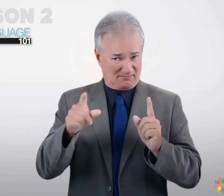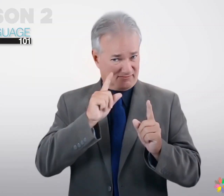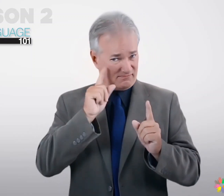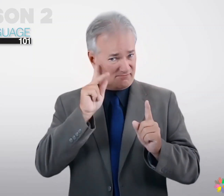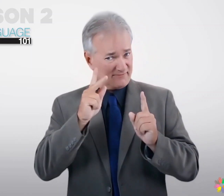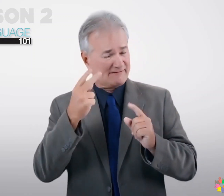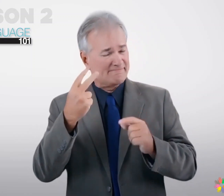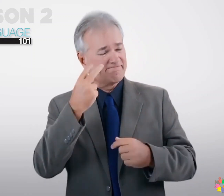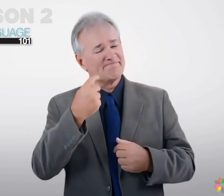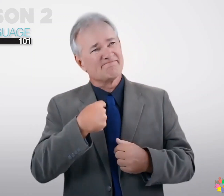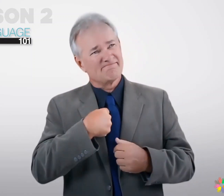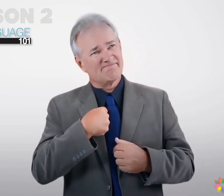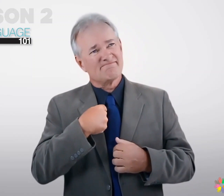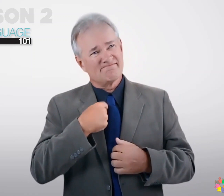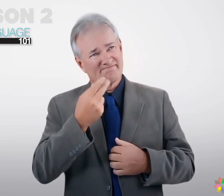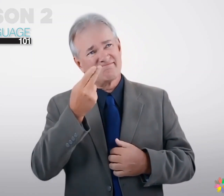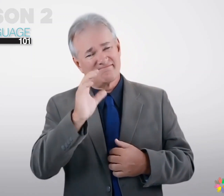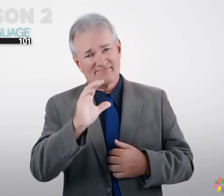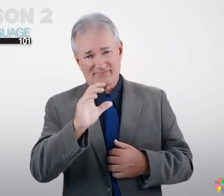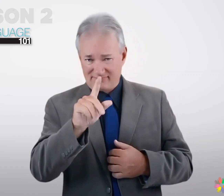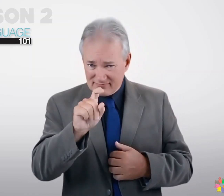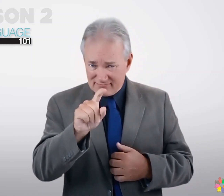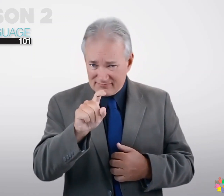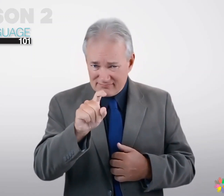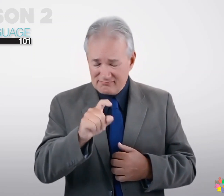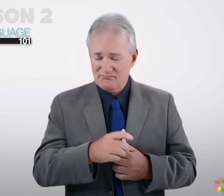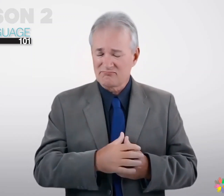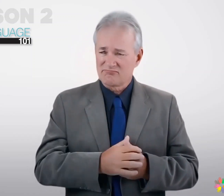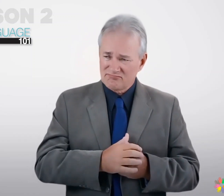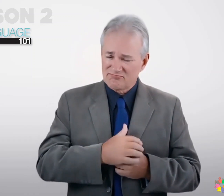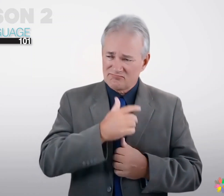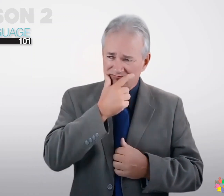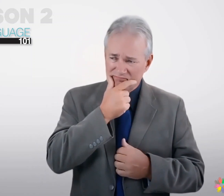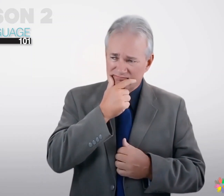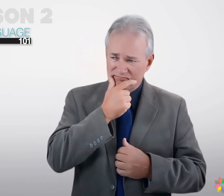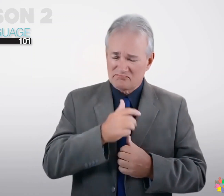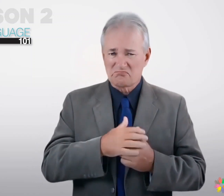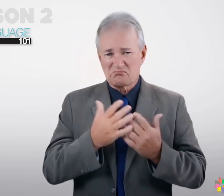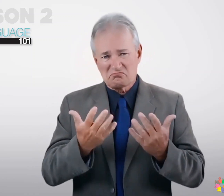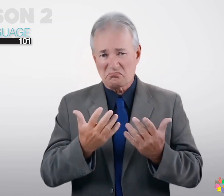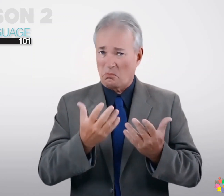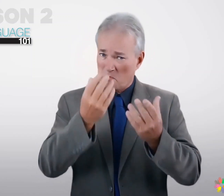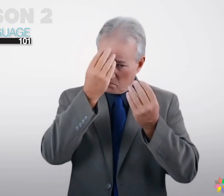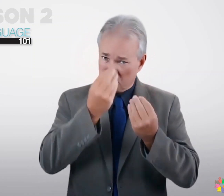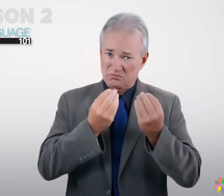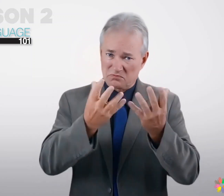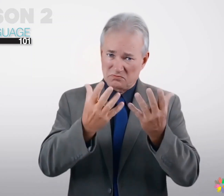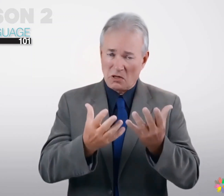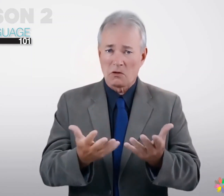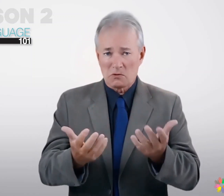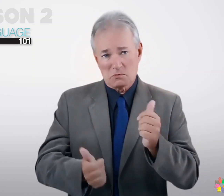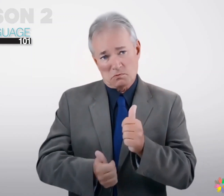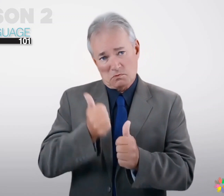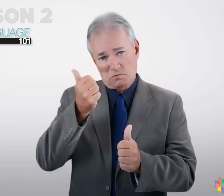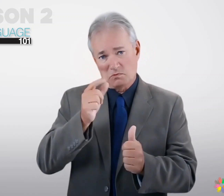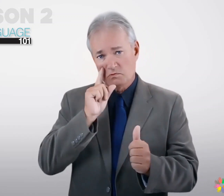with deaf people? Is that how they look at themselves? Do they label themselves as handicapped? Well, to let you